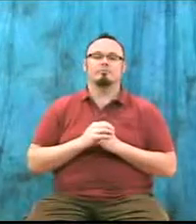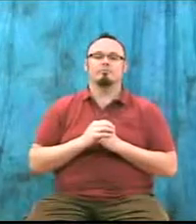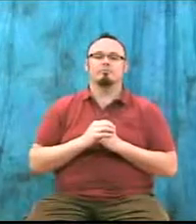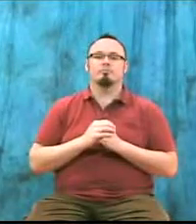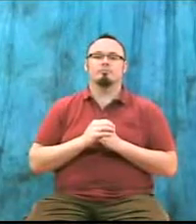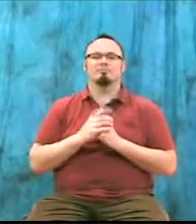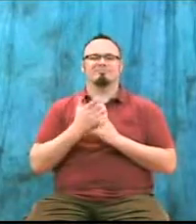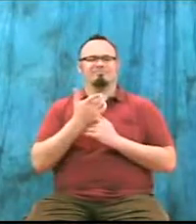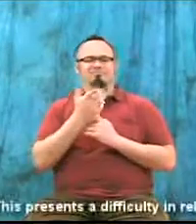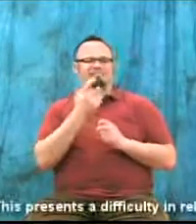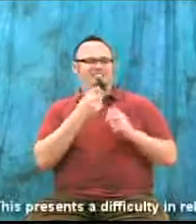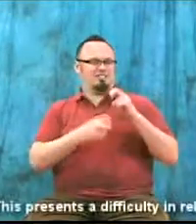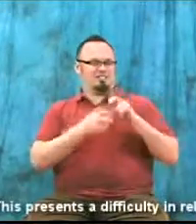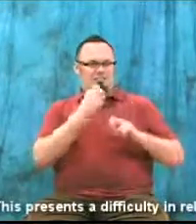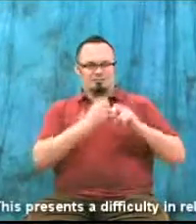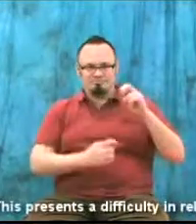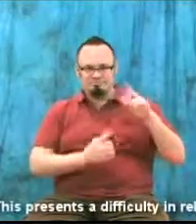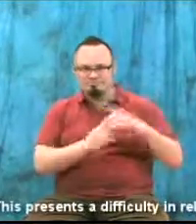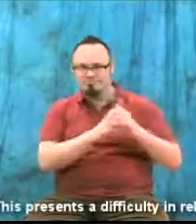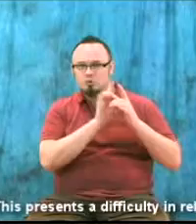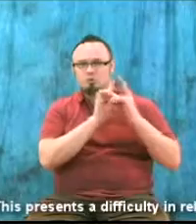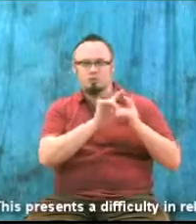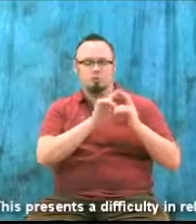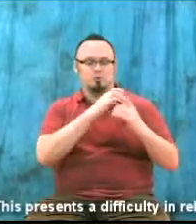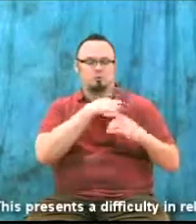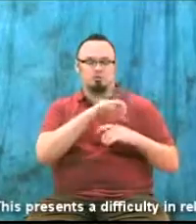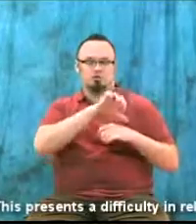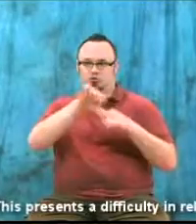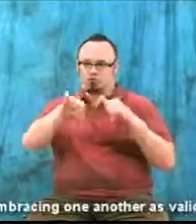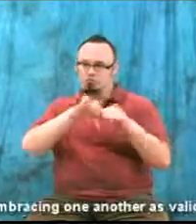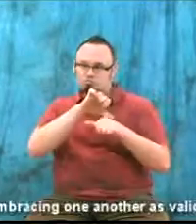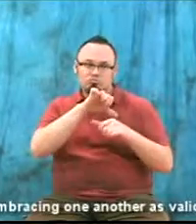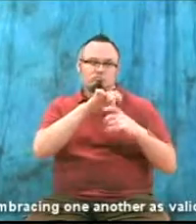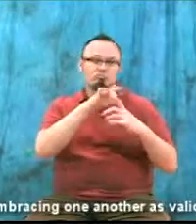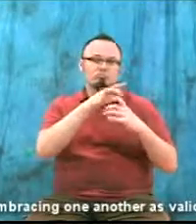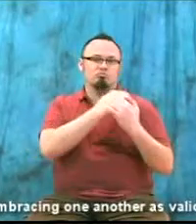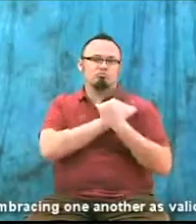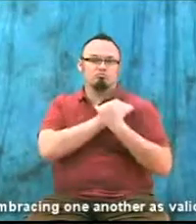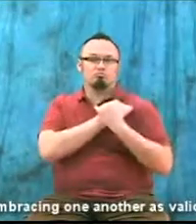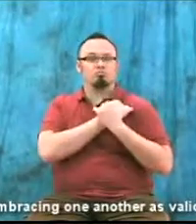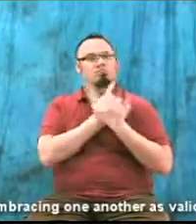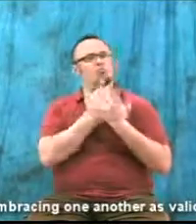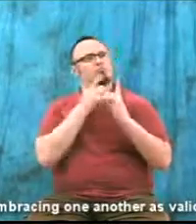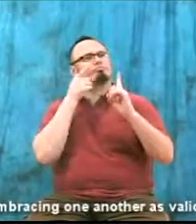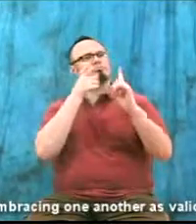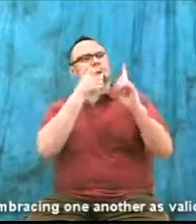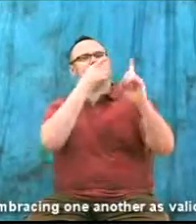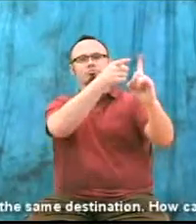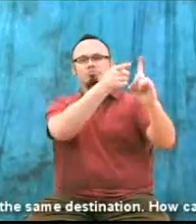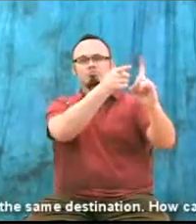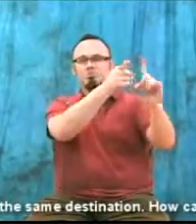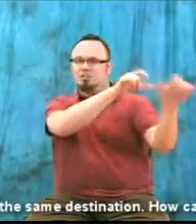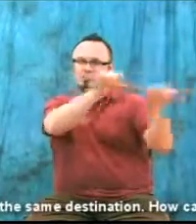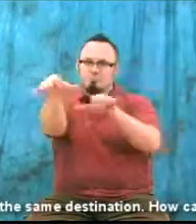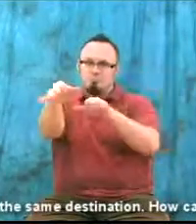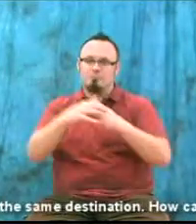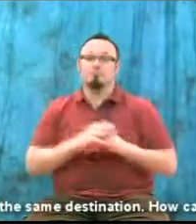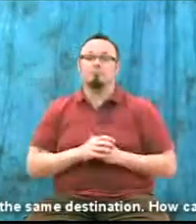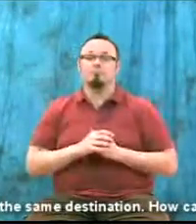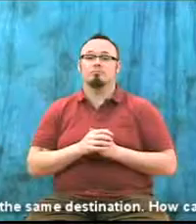This presents a difficulty in religions embracing one another as valid roads to the same destination. How